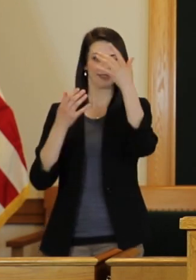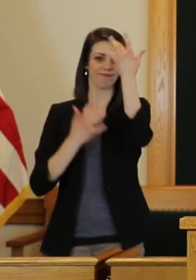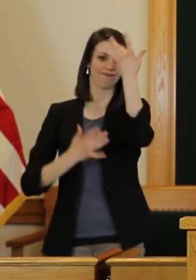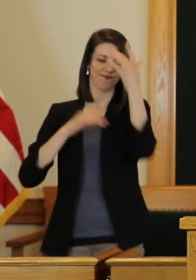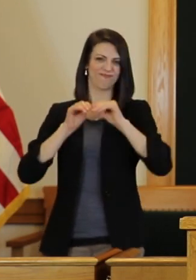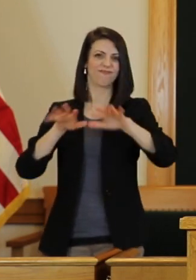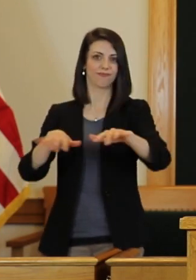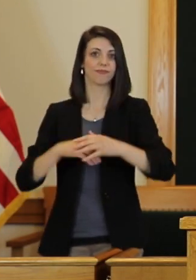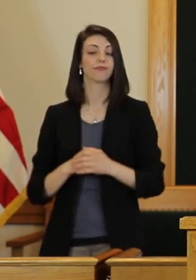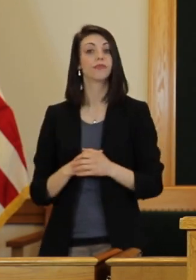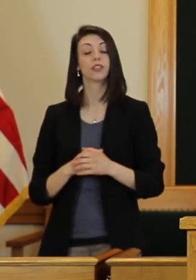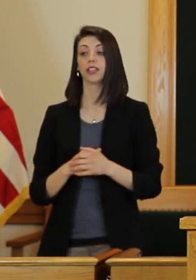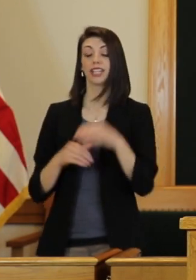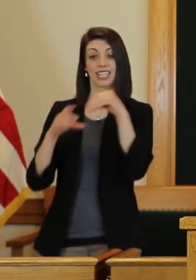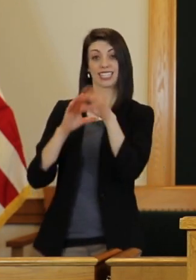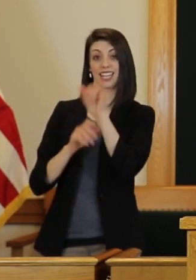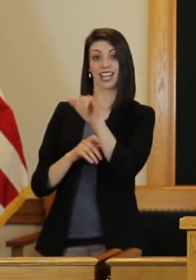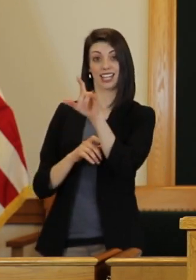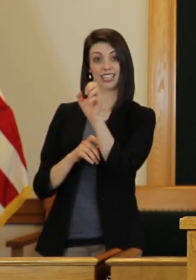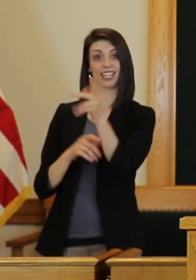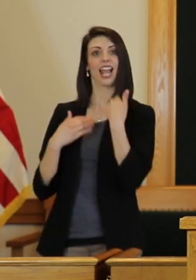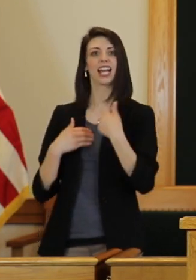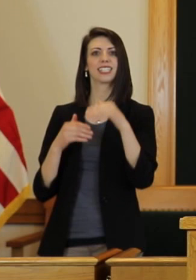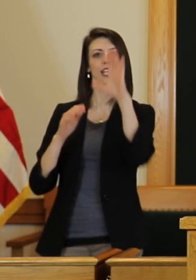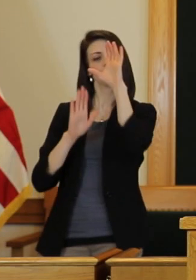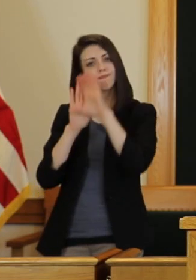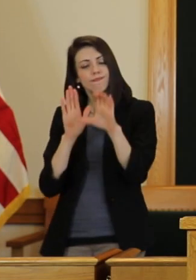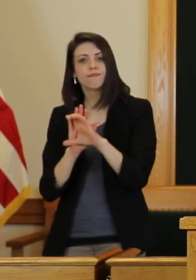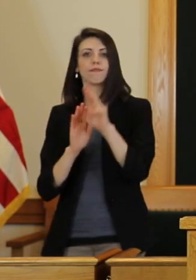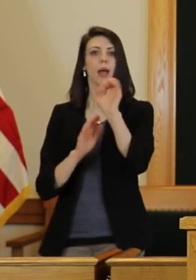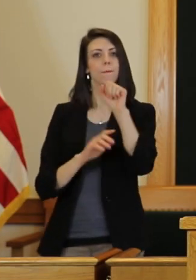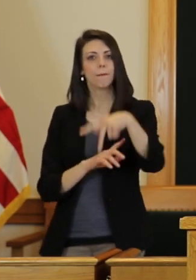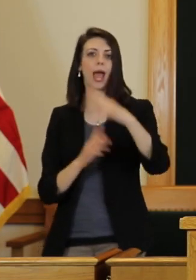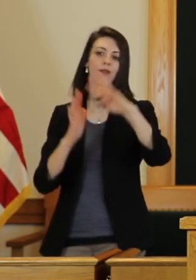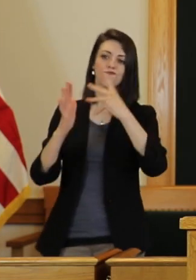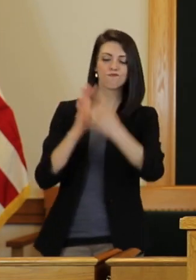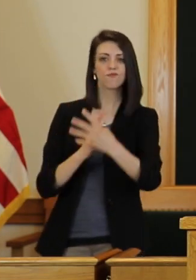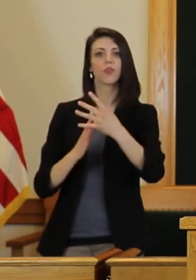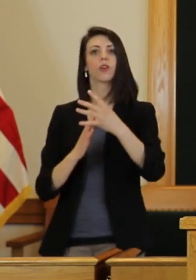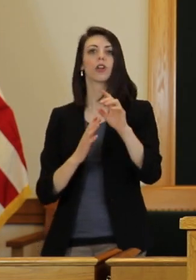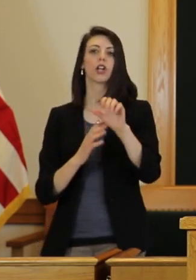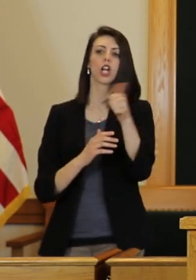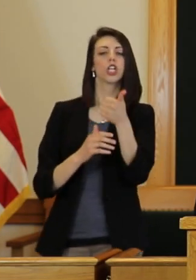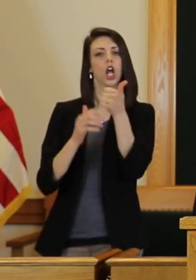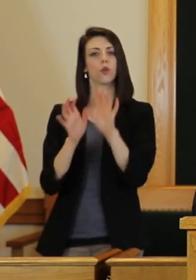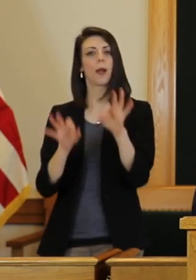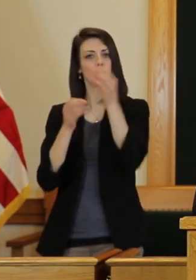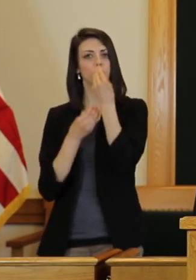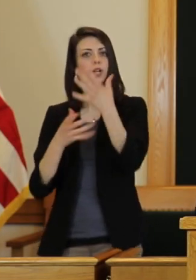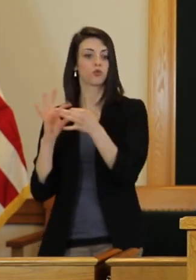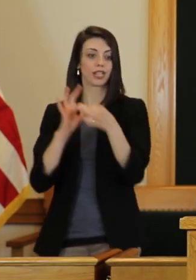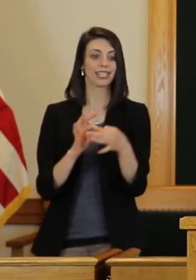complimentary resource that contains maps, charts, graphics, and other information about COVID-19 in Oswego County. Behind me